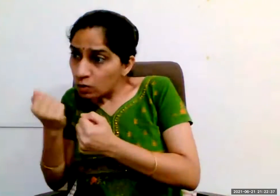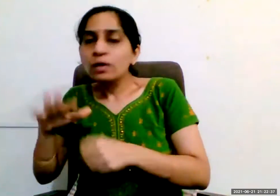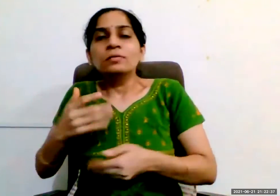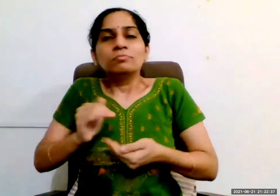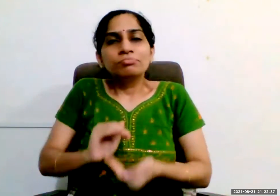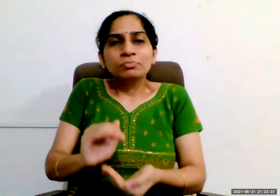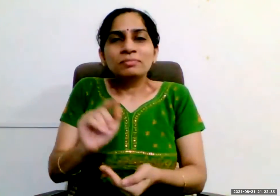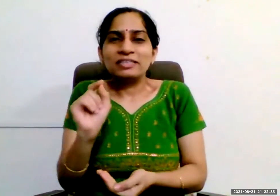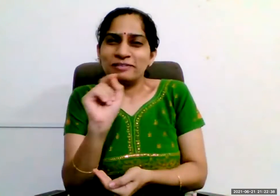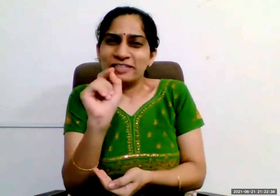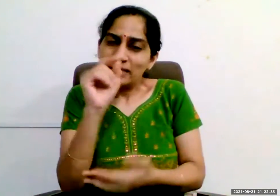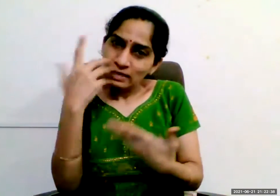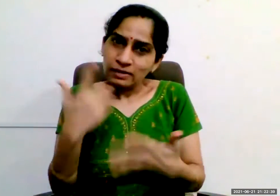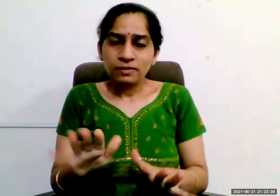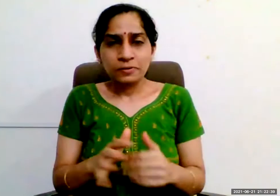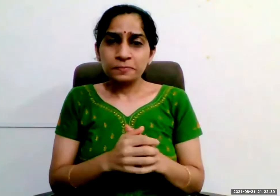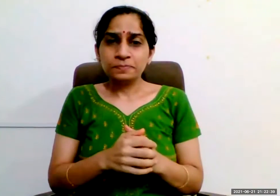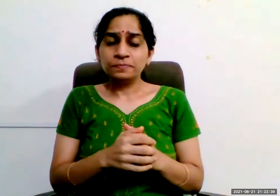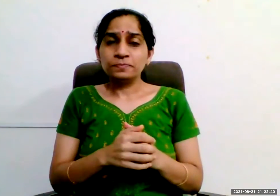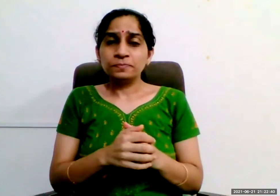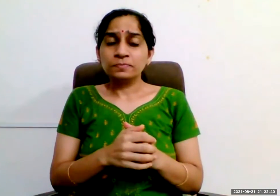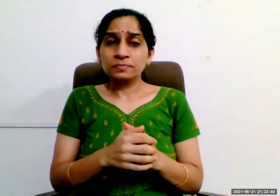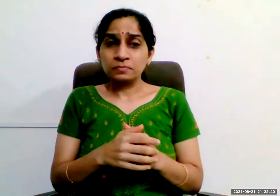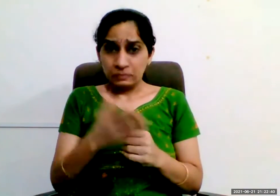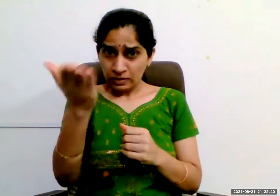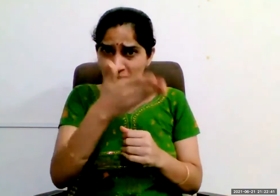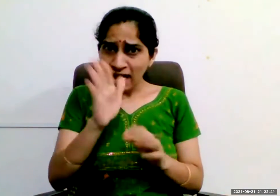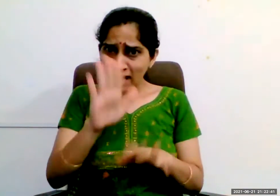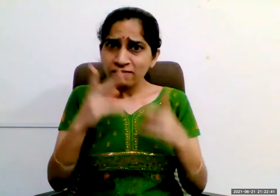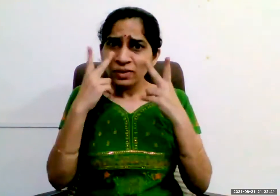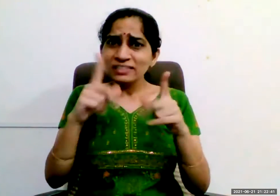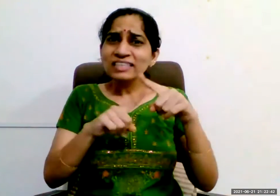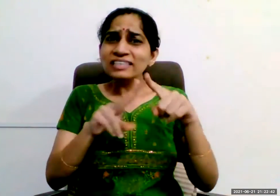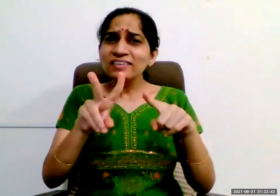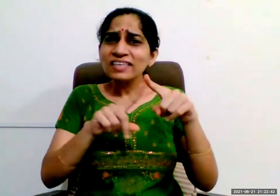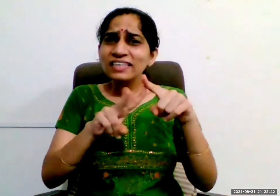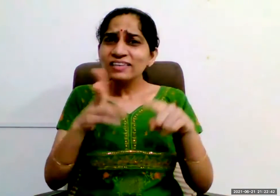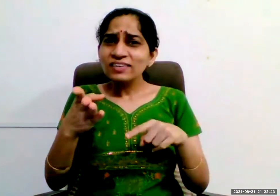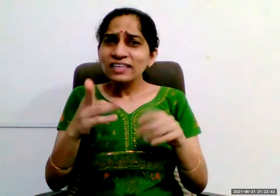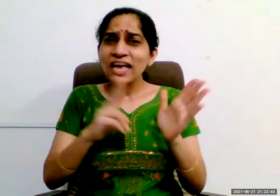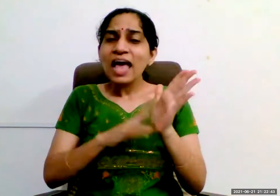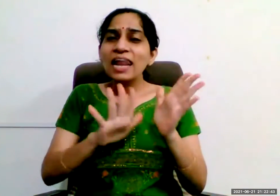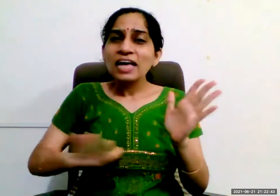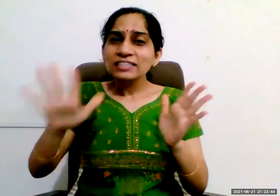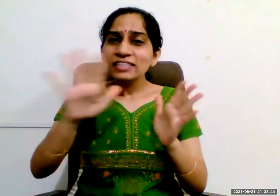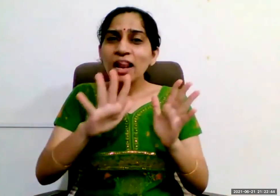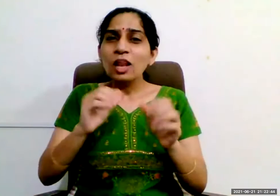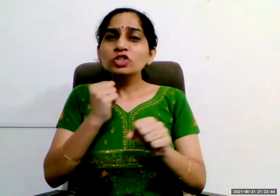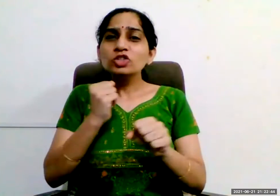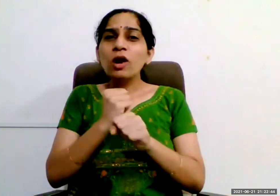how many of you watch National Geographic channels like these. If you see those channels, it is amazing. You will